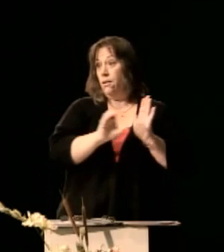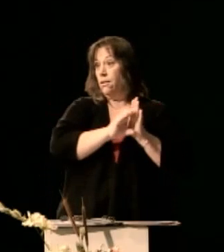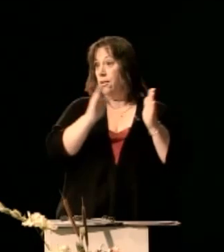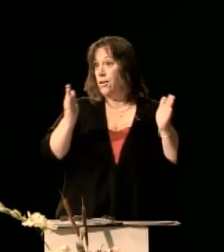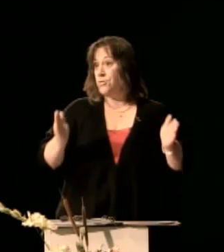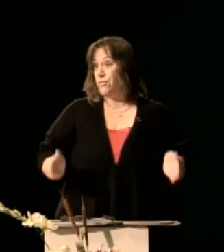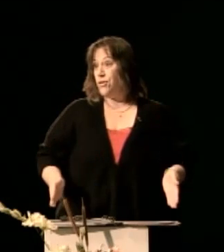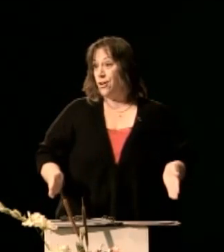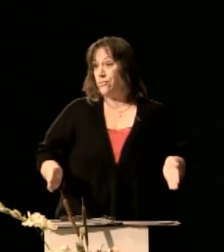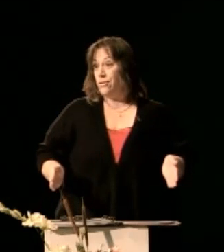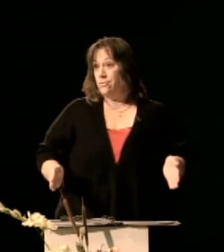it's photographer.